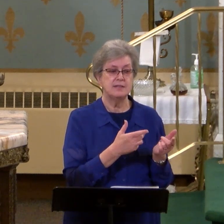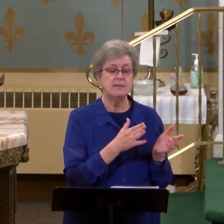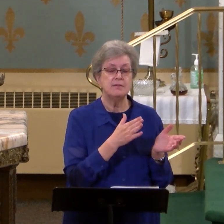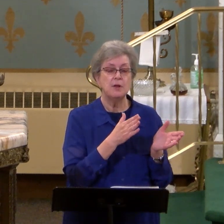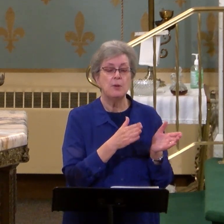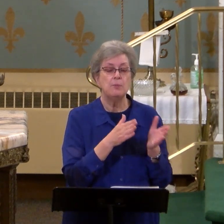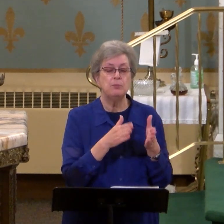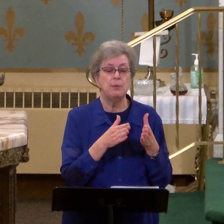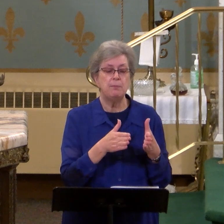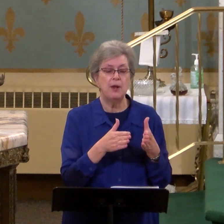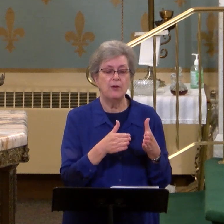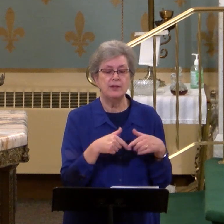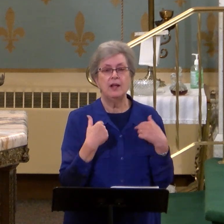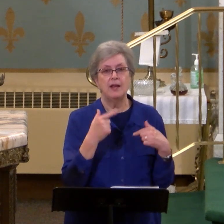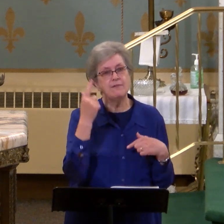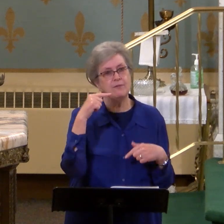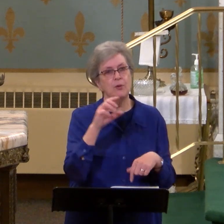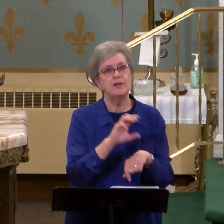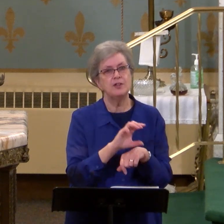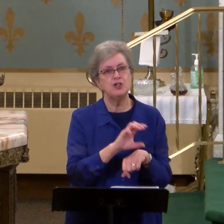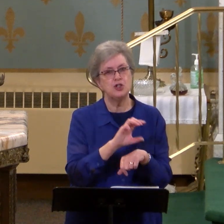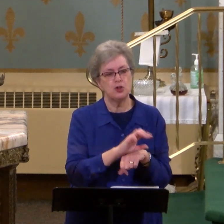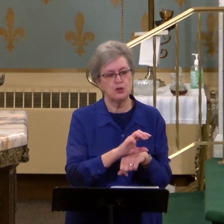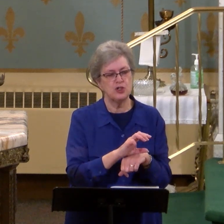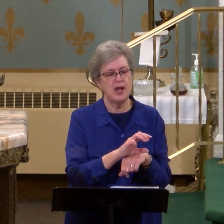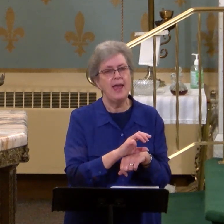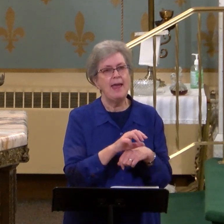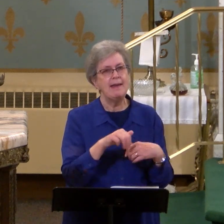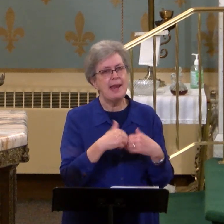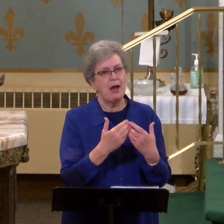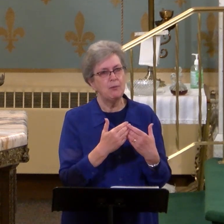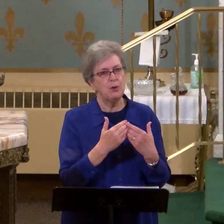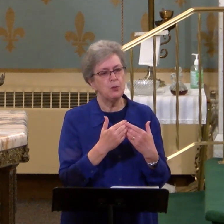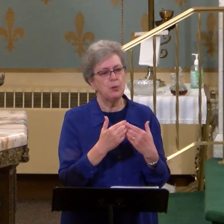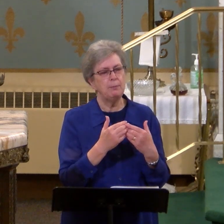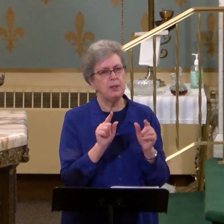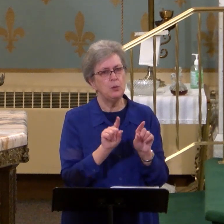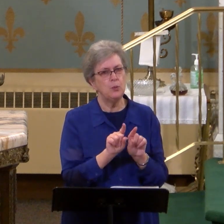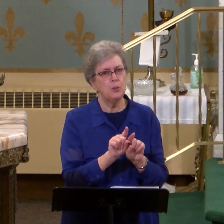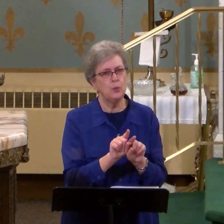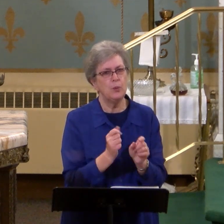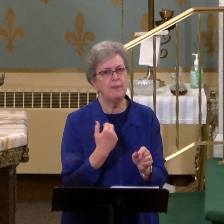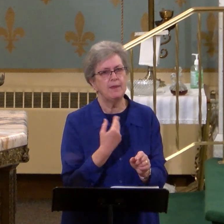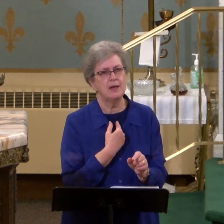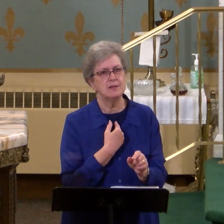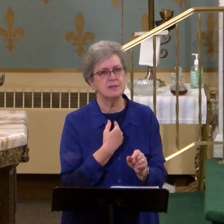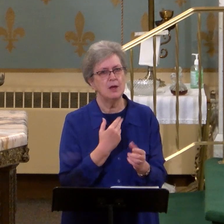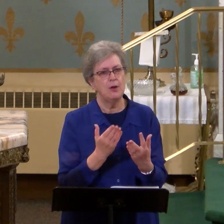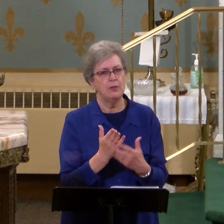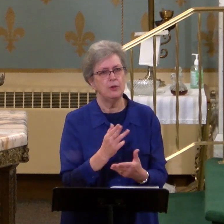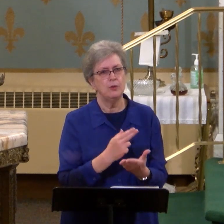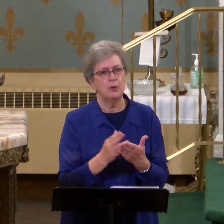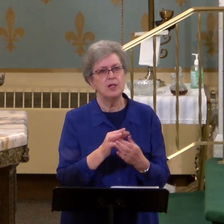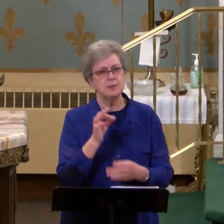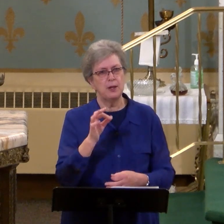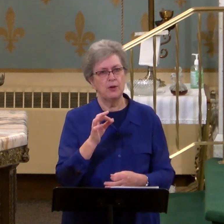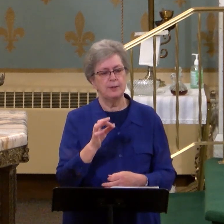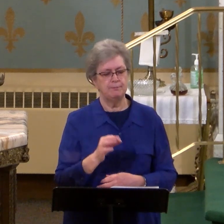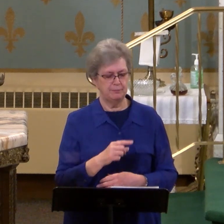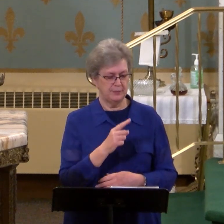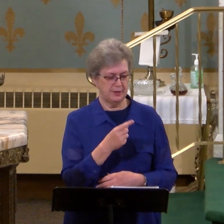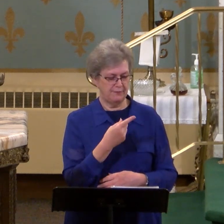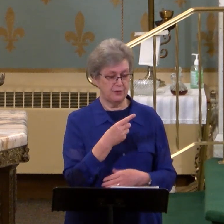church and his continued presence in the church by the Holy Spirit. The first reading